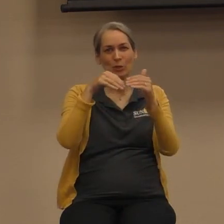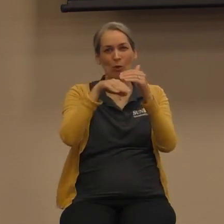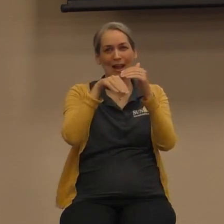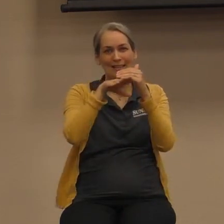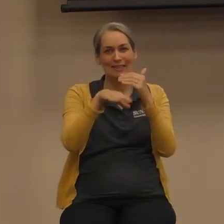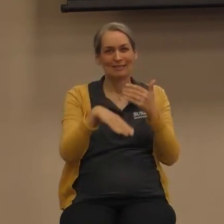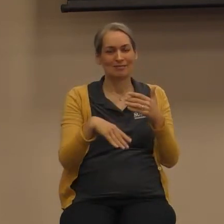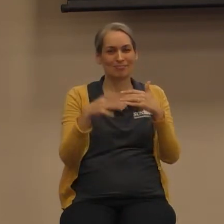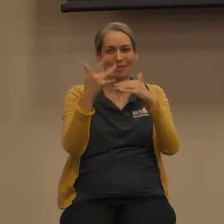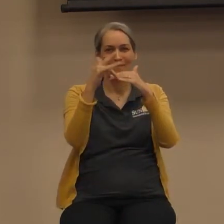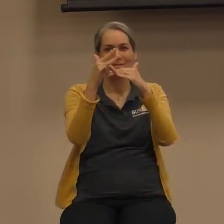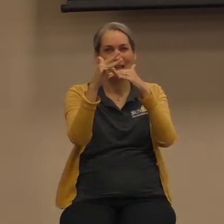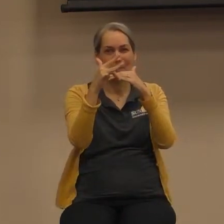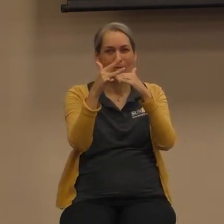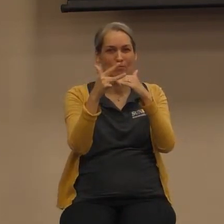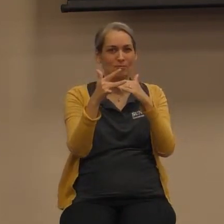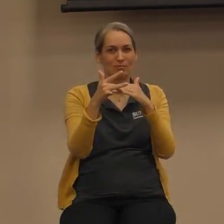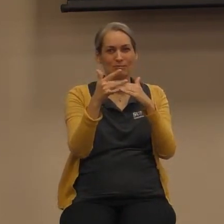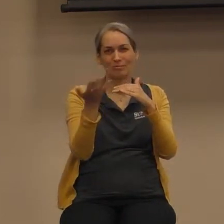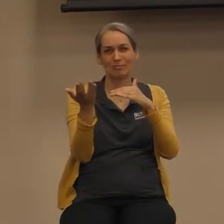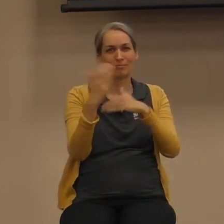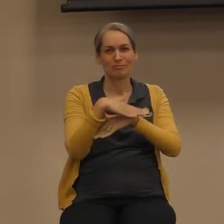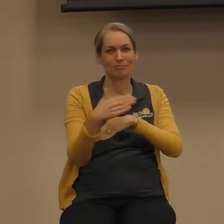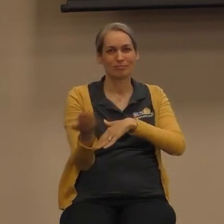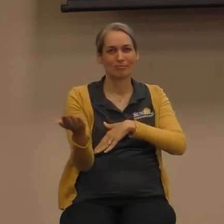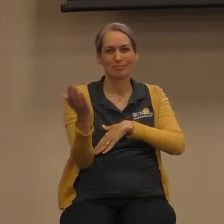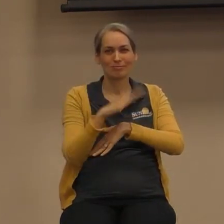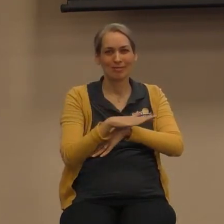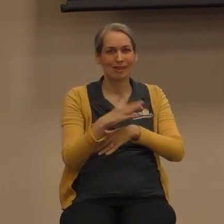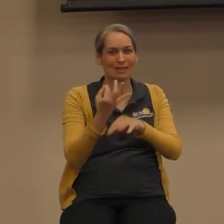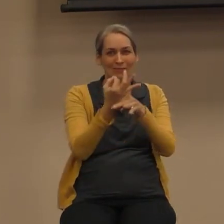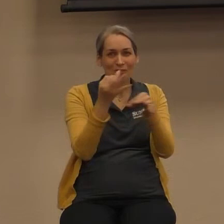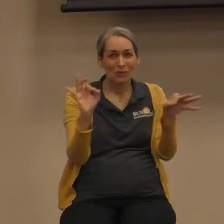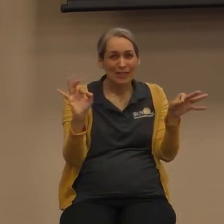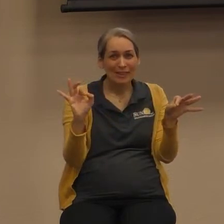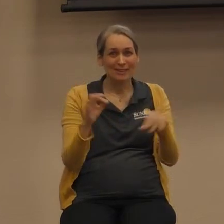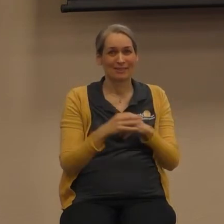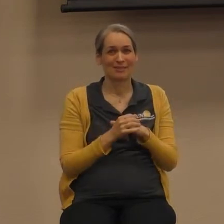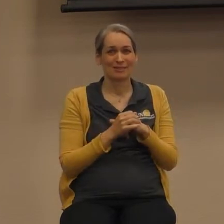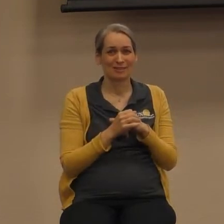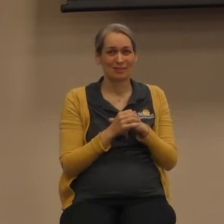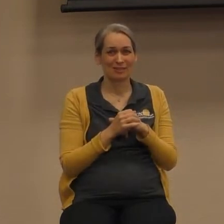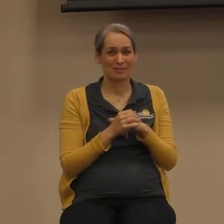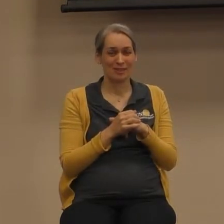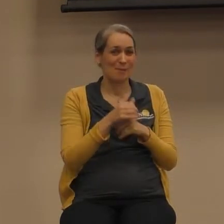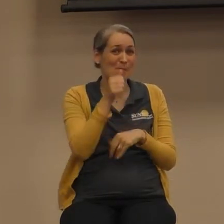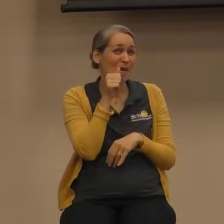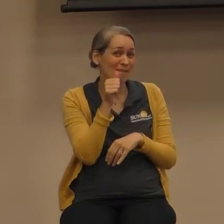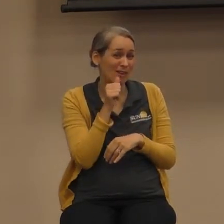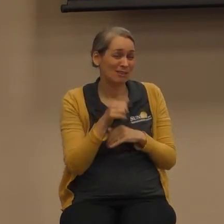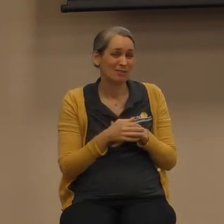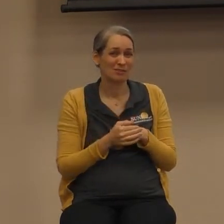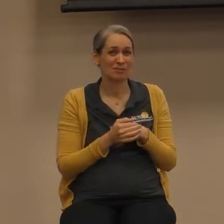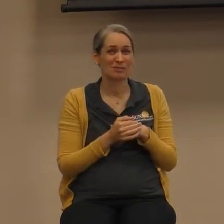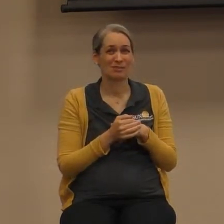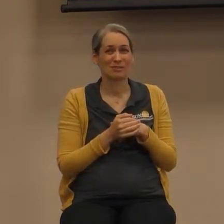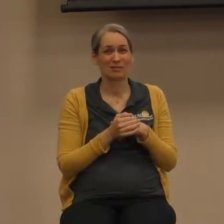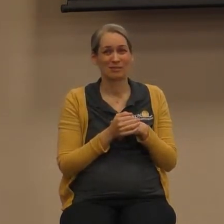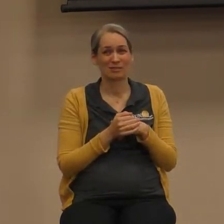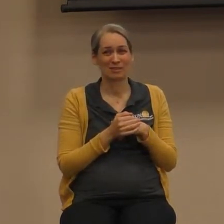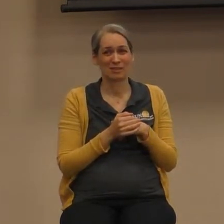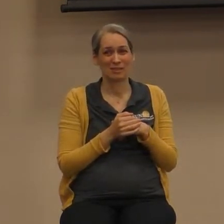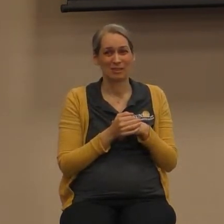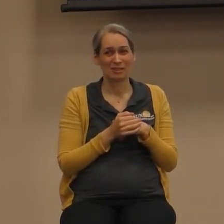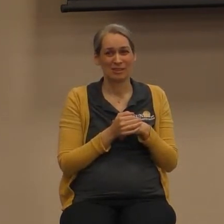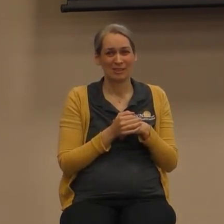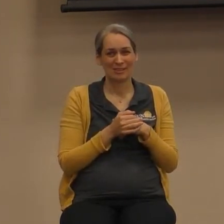Porn's available 24/7. Porn is free. Porn is private. Porn is more novel